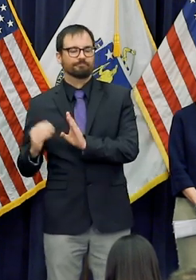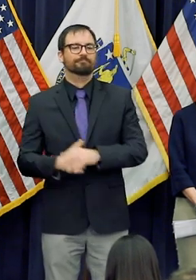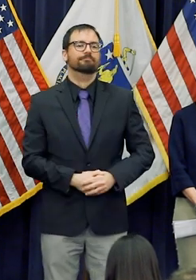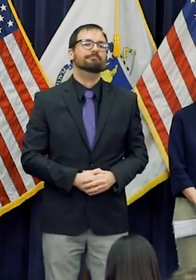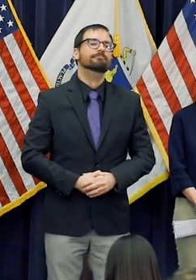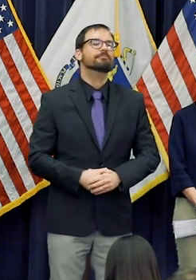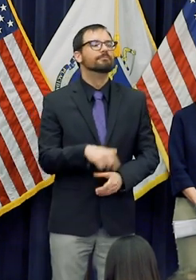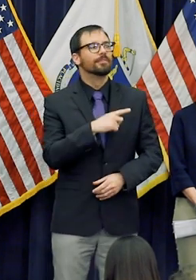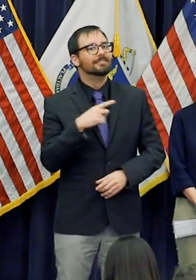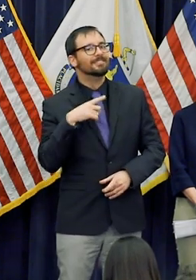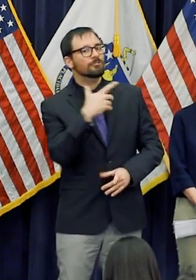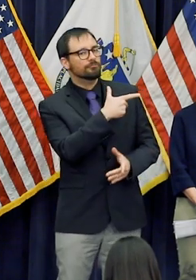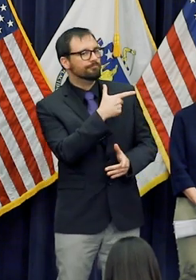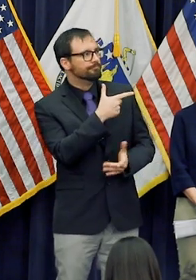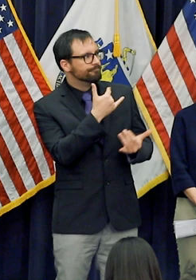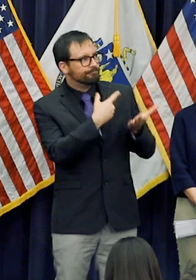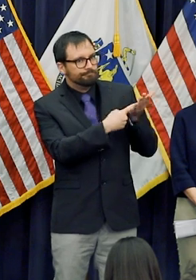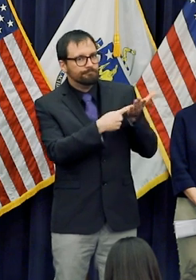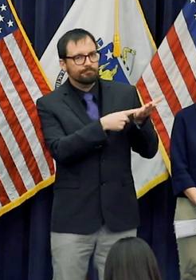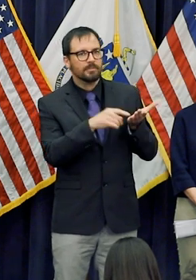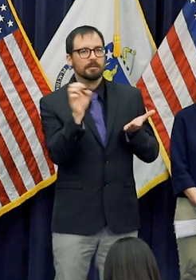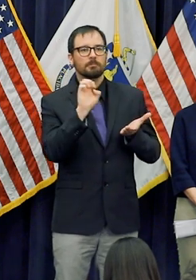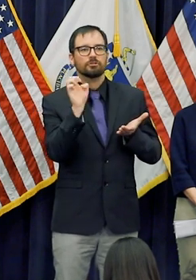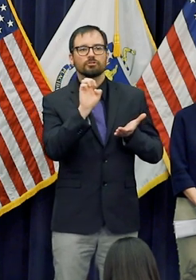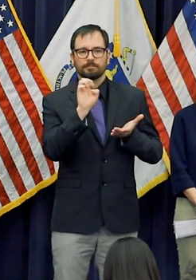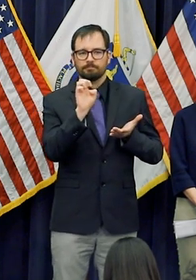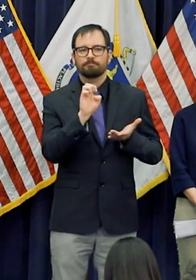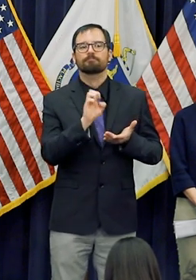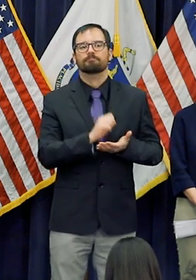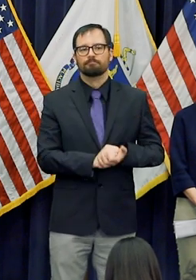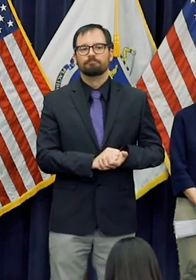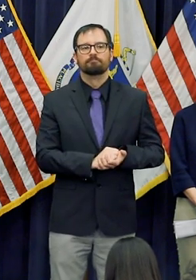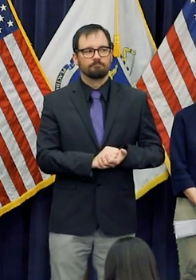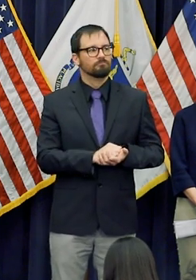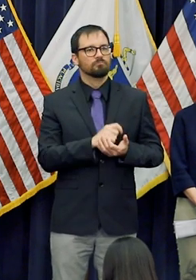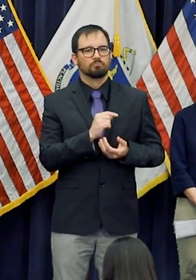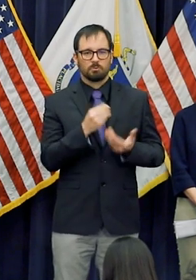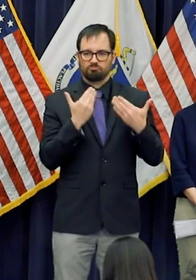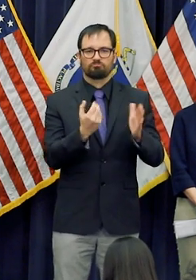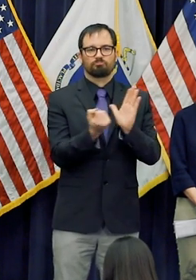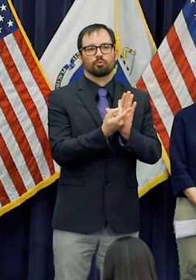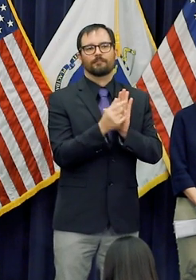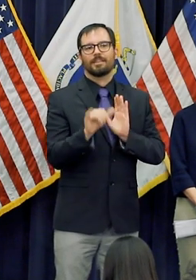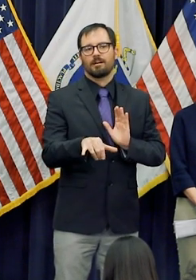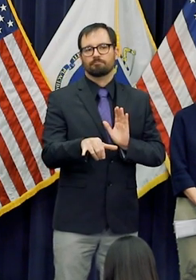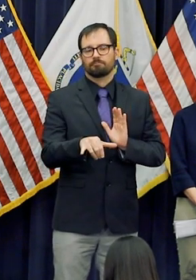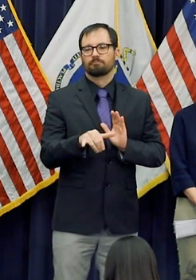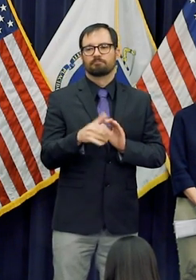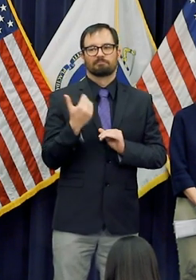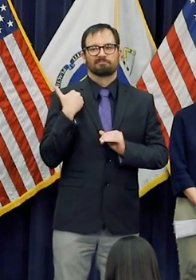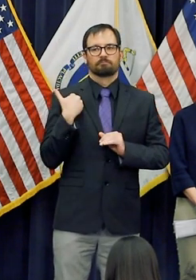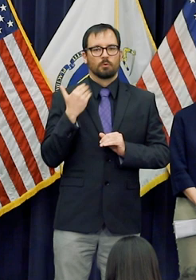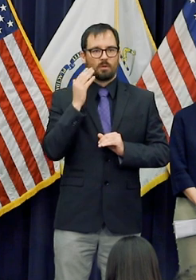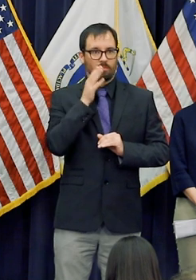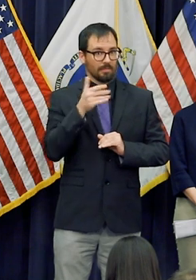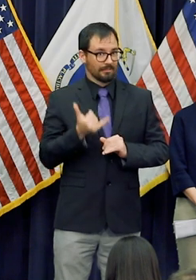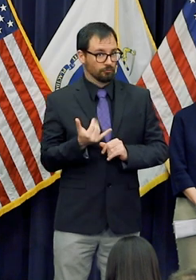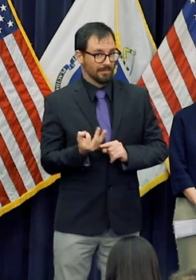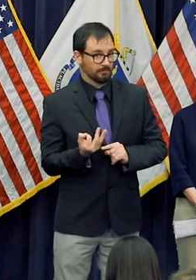this relief in place, and we expect them to be finalized before Friday, when the first payment would be due.